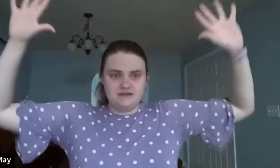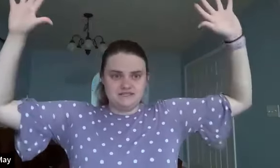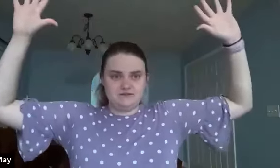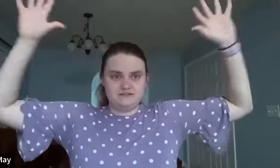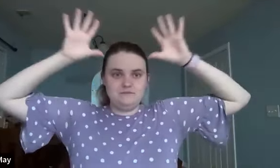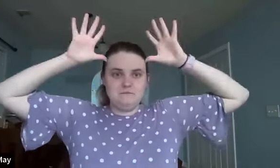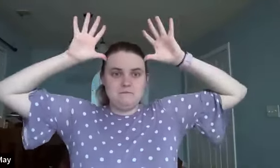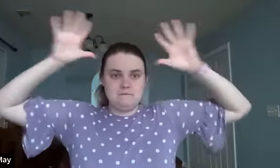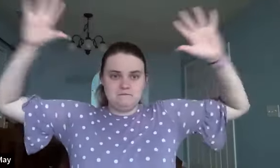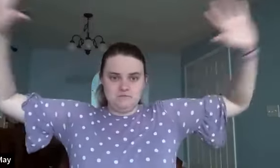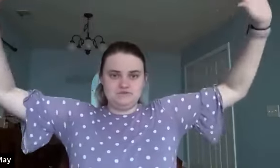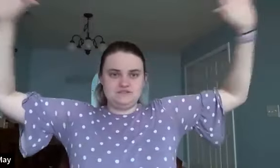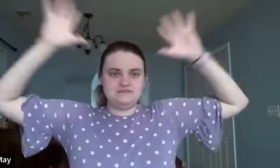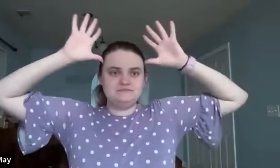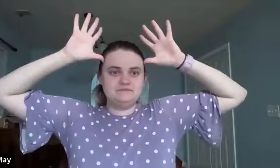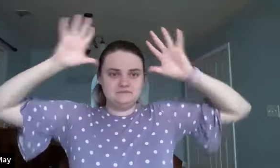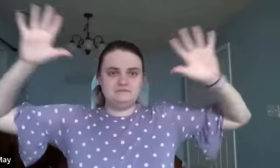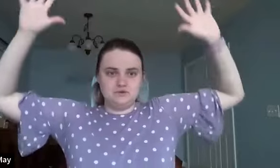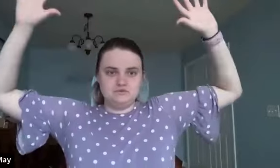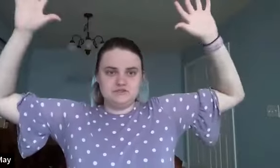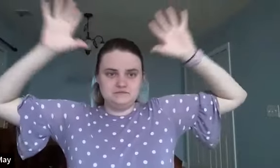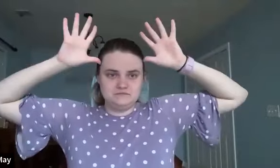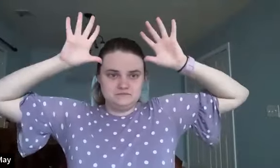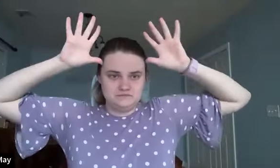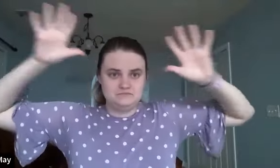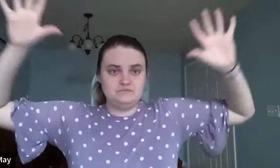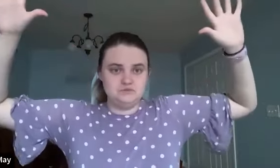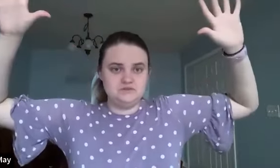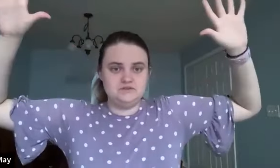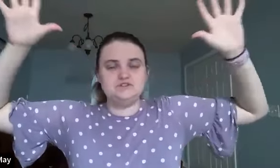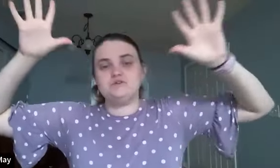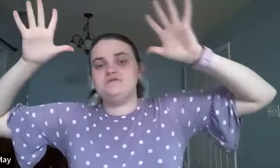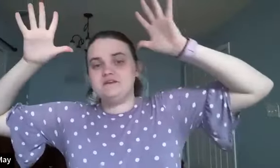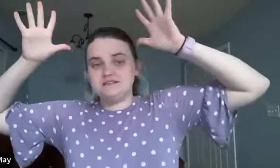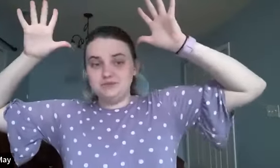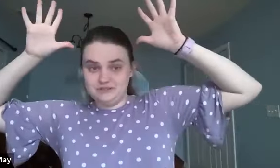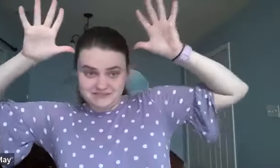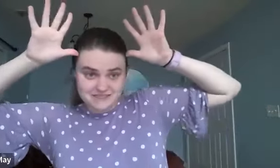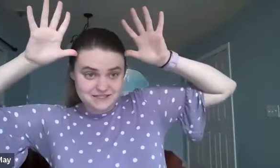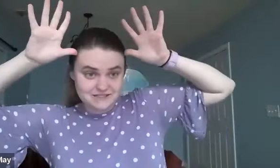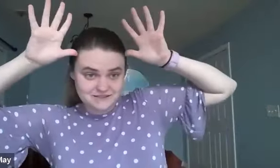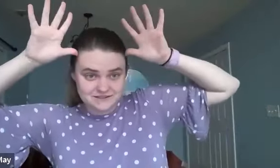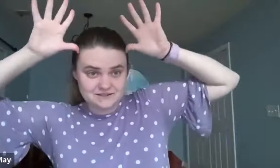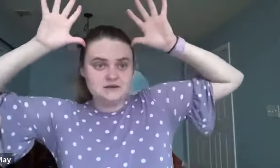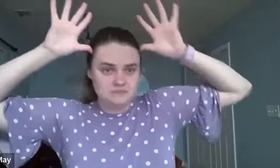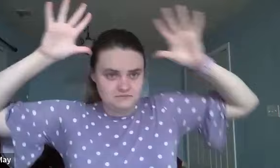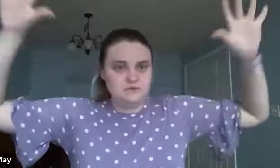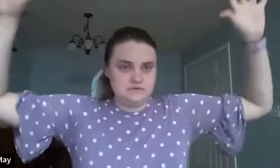it out. Moose, moose, moose. So they're very similar. Deer, moose.